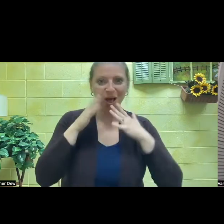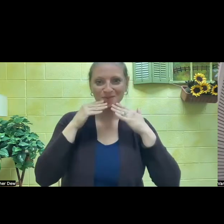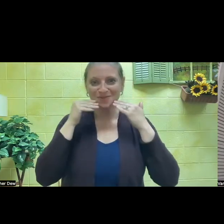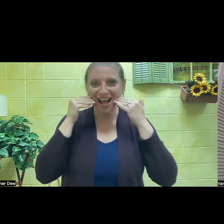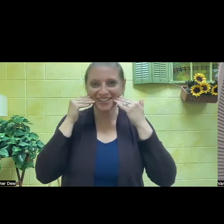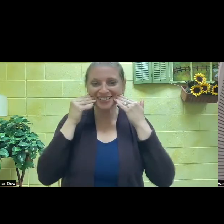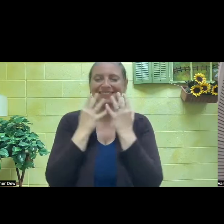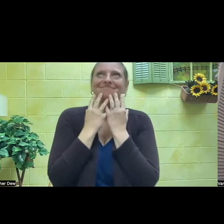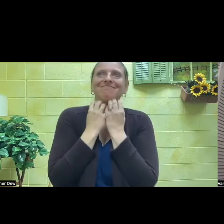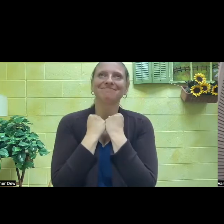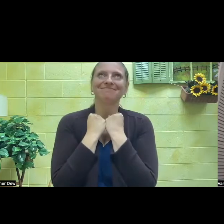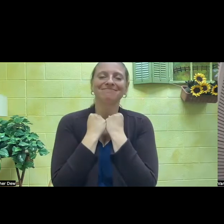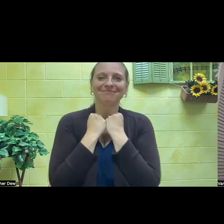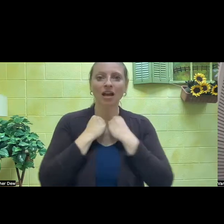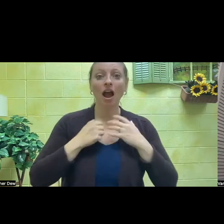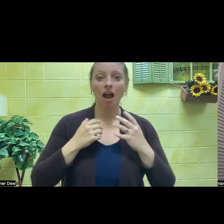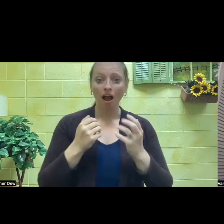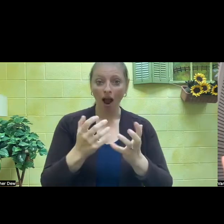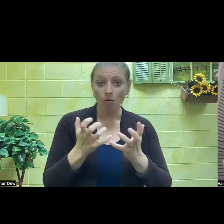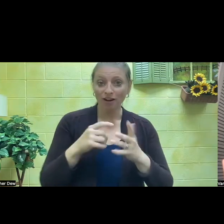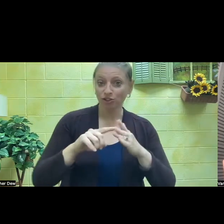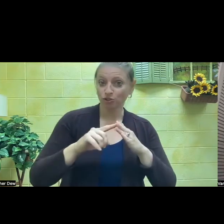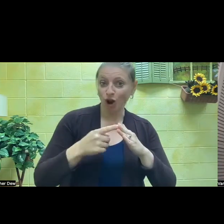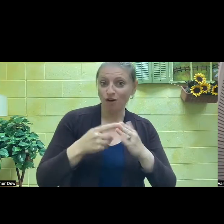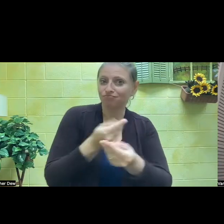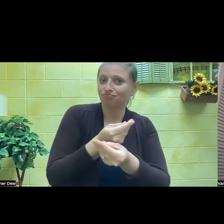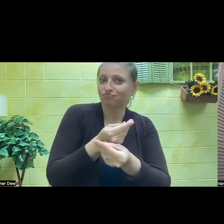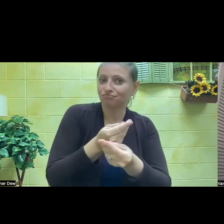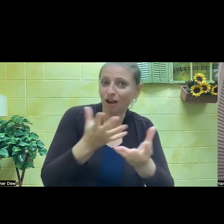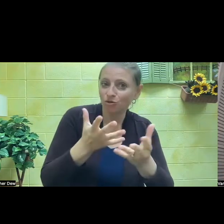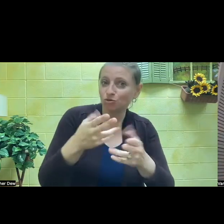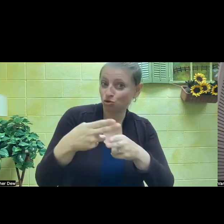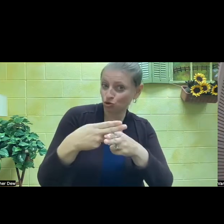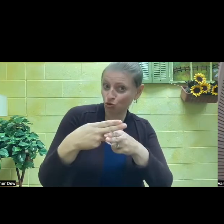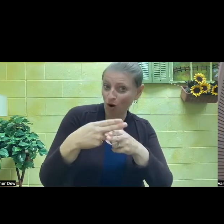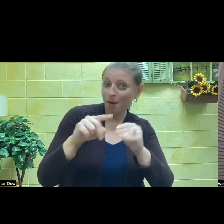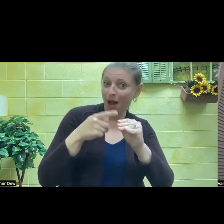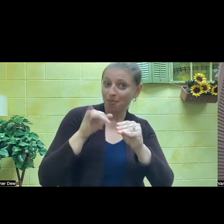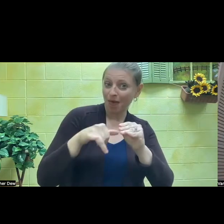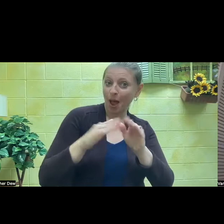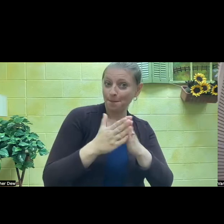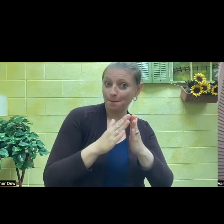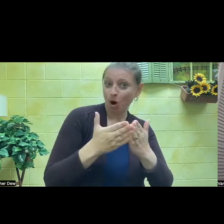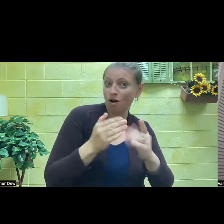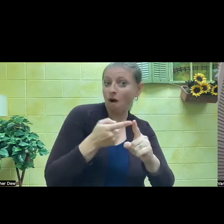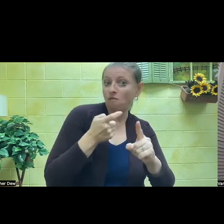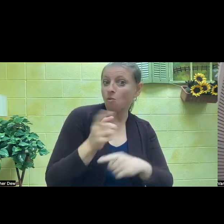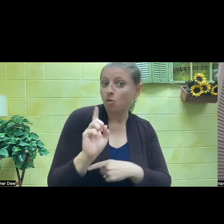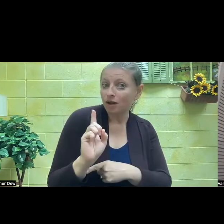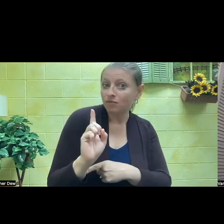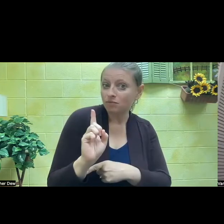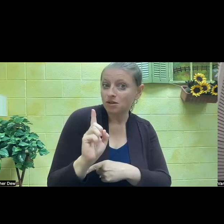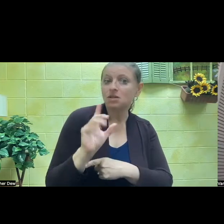it. I want to just start by telling you a really short thing about where this book came from, which is that this is